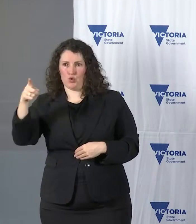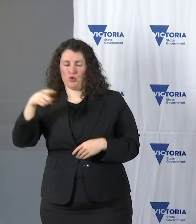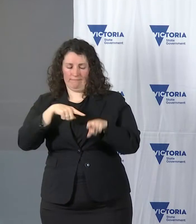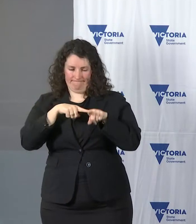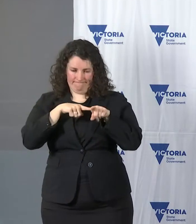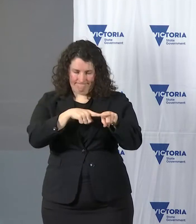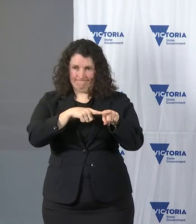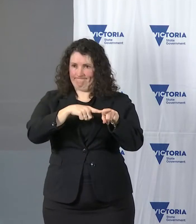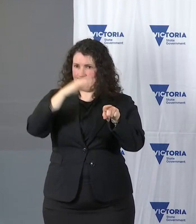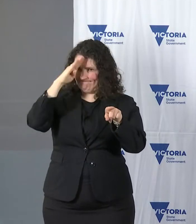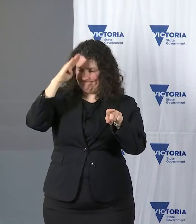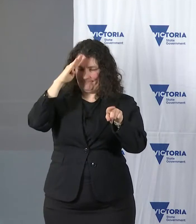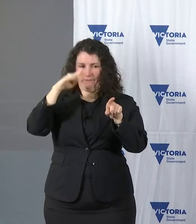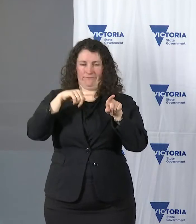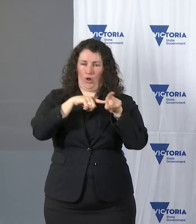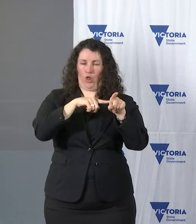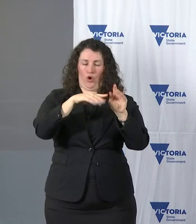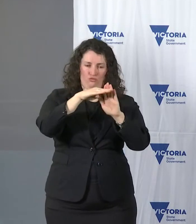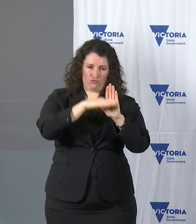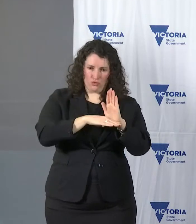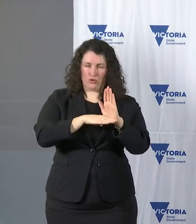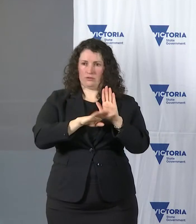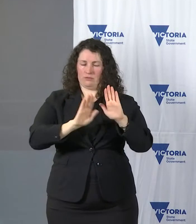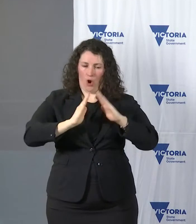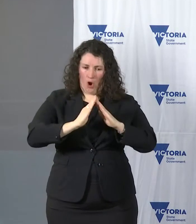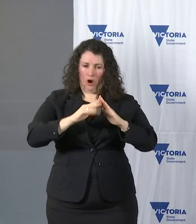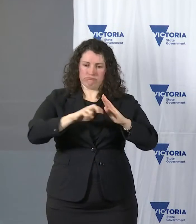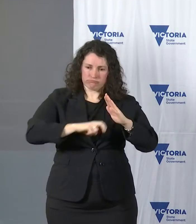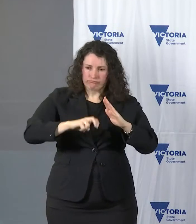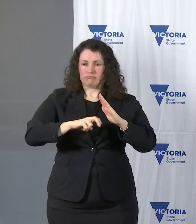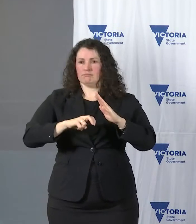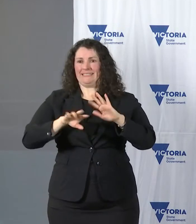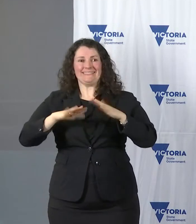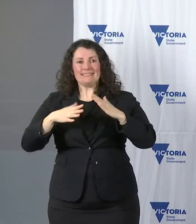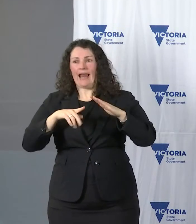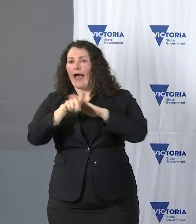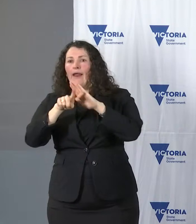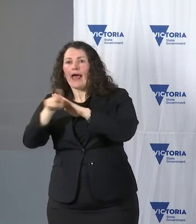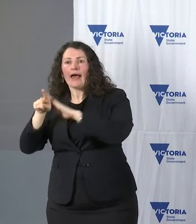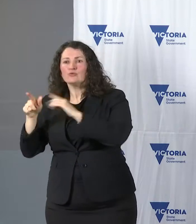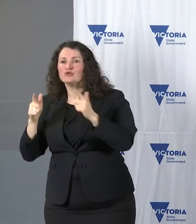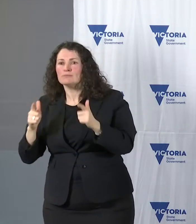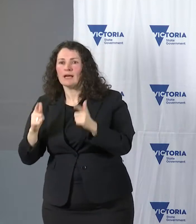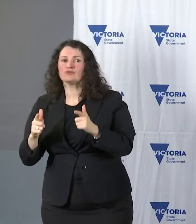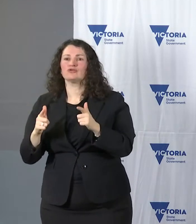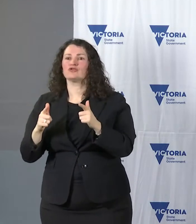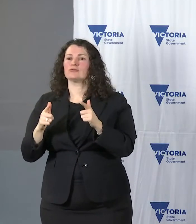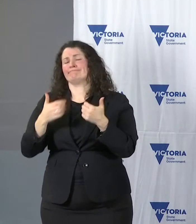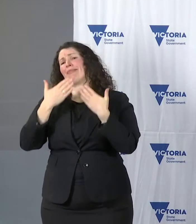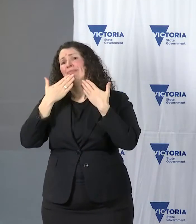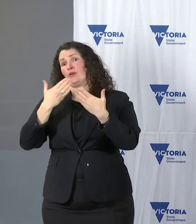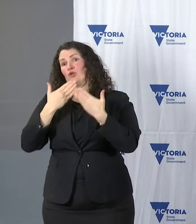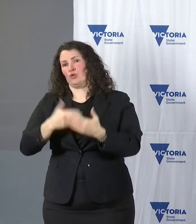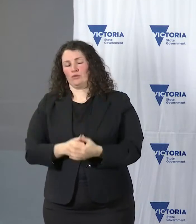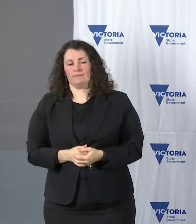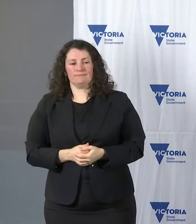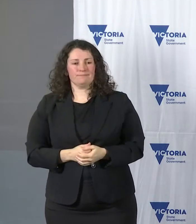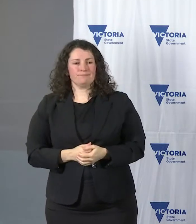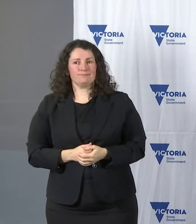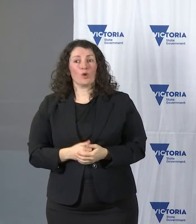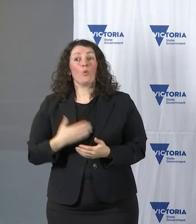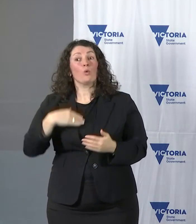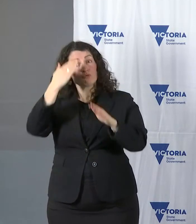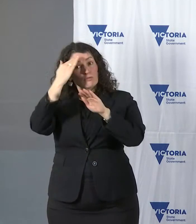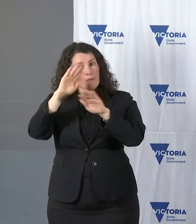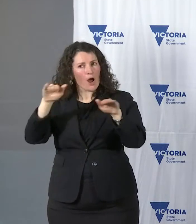household members who joined them in 14 days of quarantine. As a reminder for everyone about the changed settings, so there are